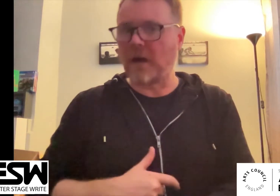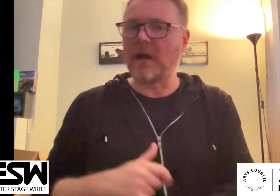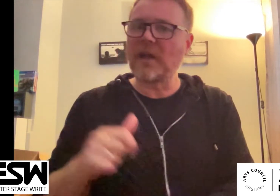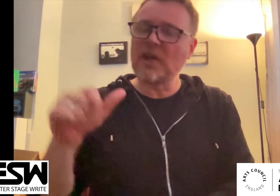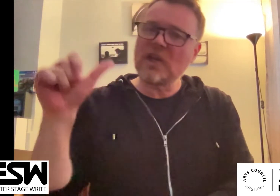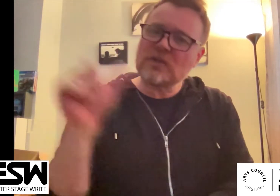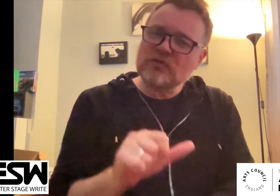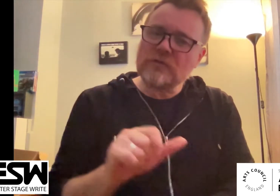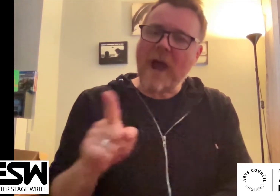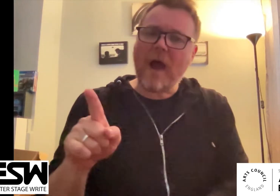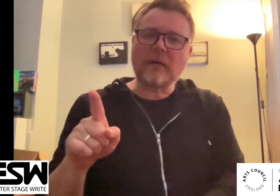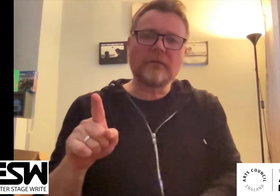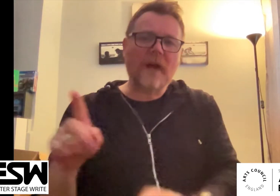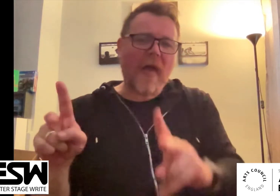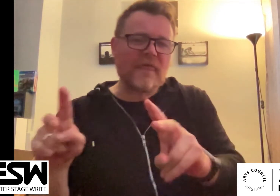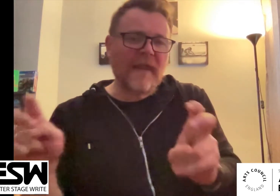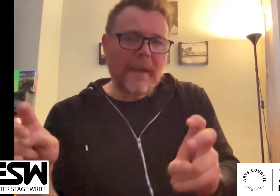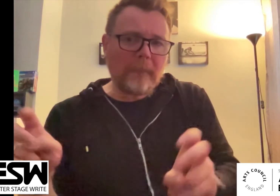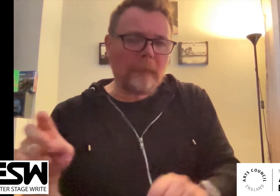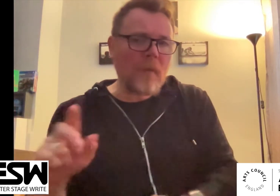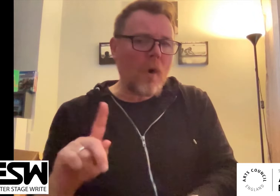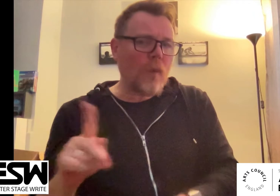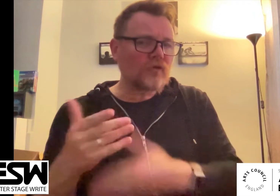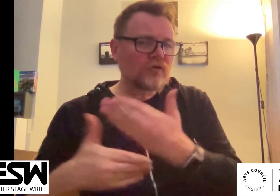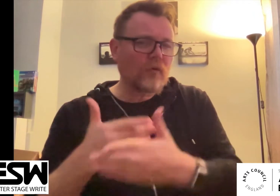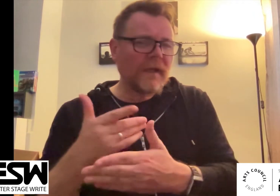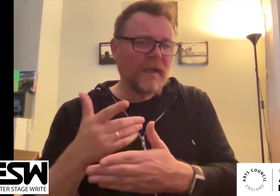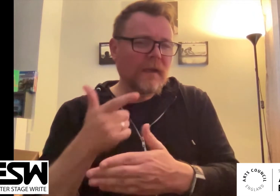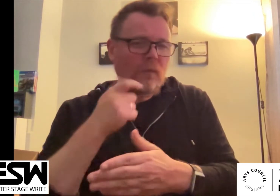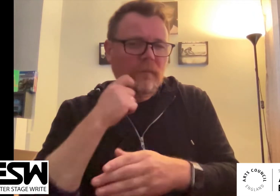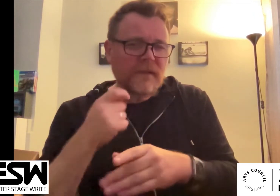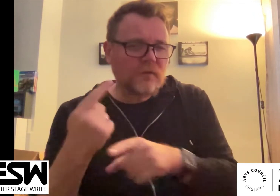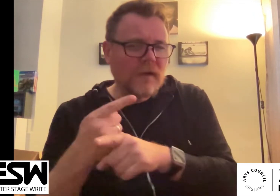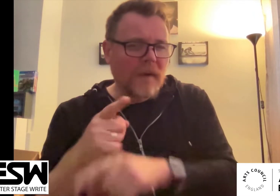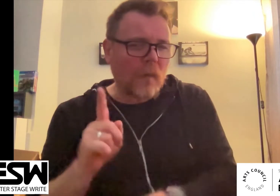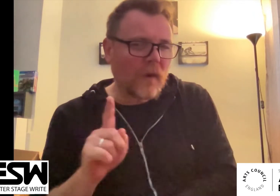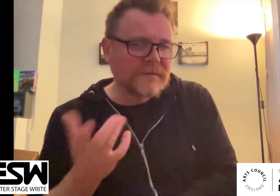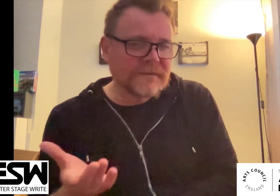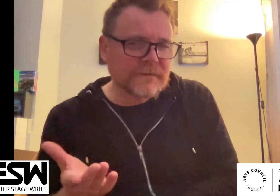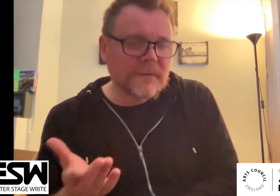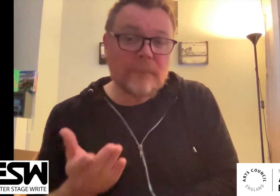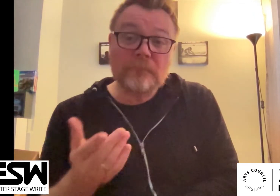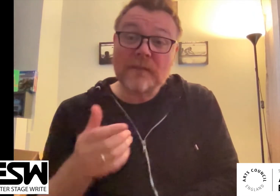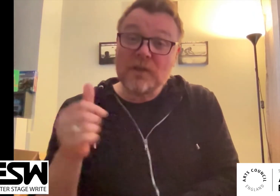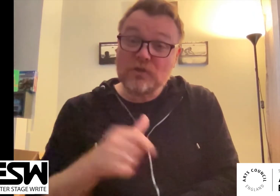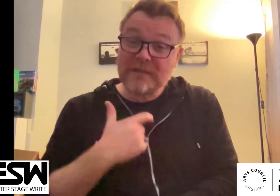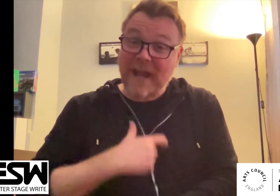You should have a theme. What's your story about? What are you talking about in this film? And your